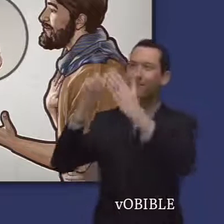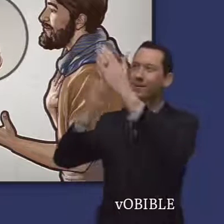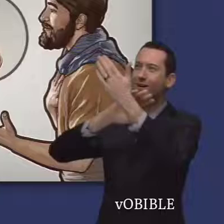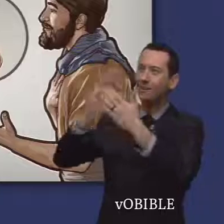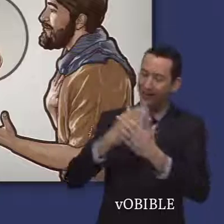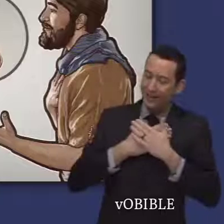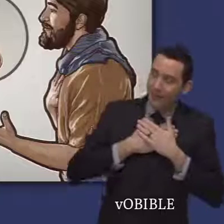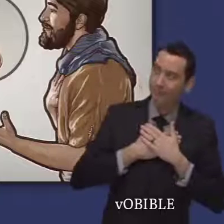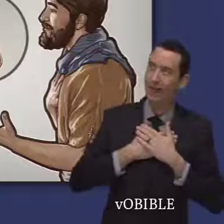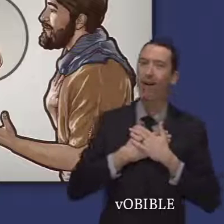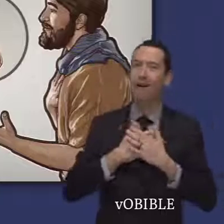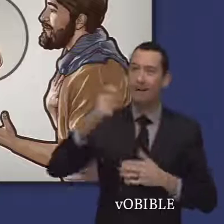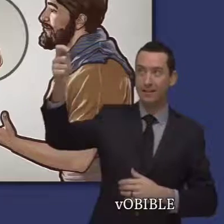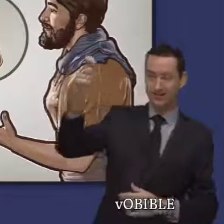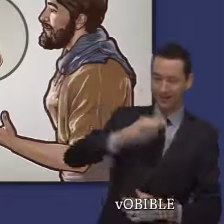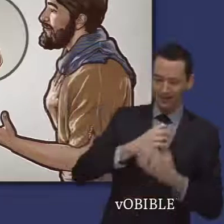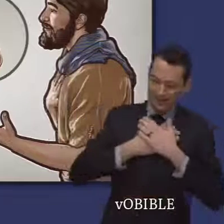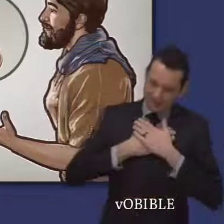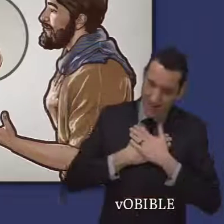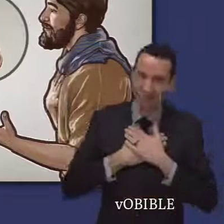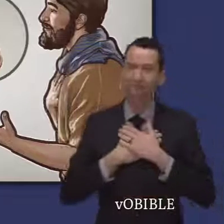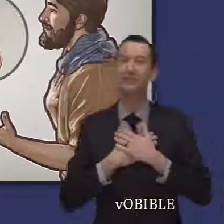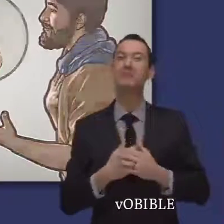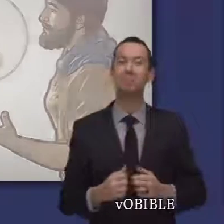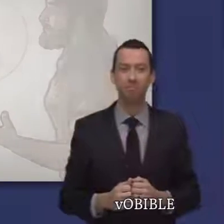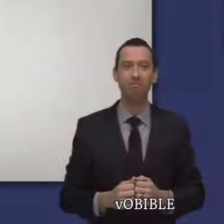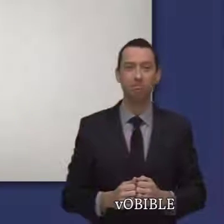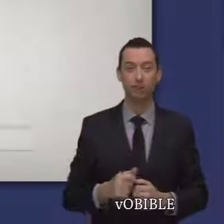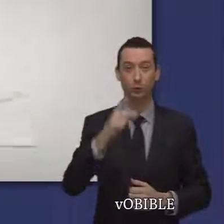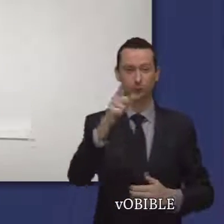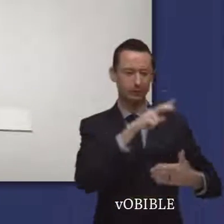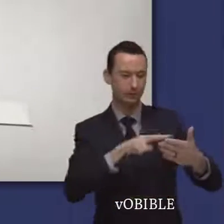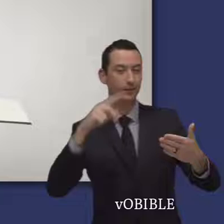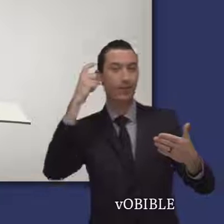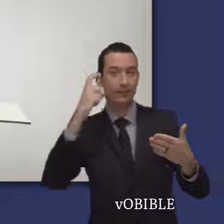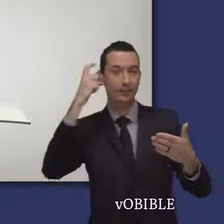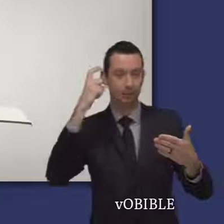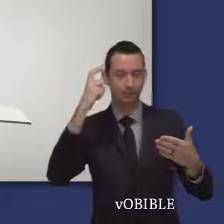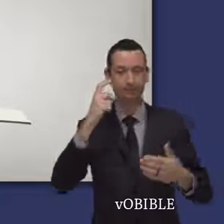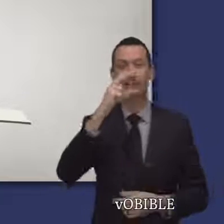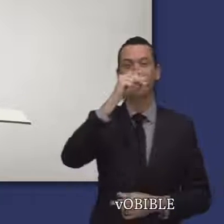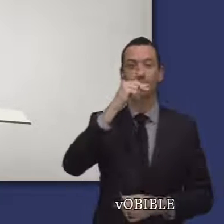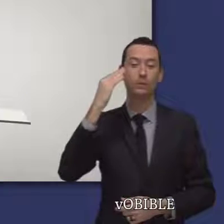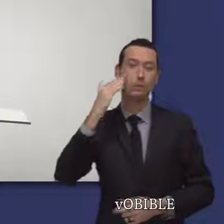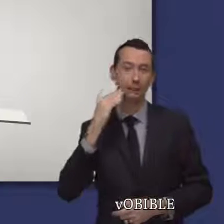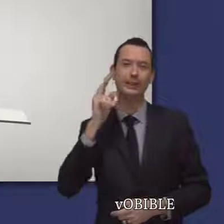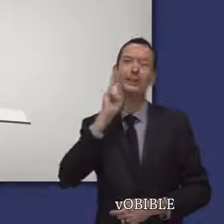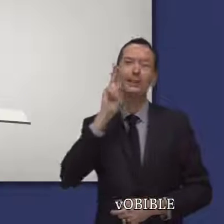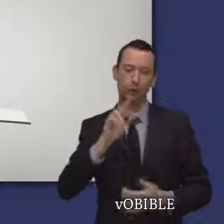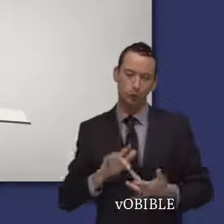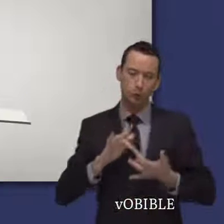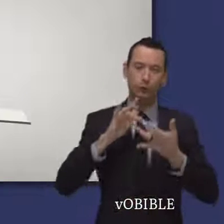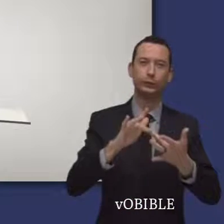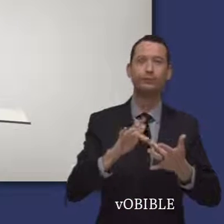because Jehovah is the originator of true love. As you read this book, note the